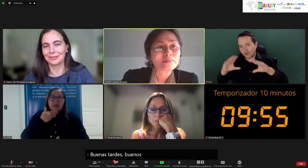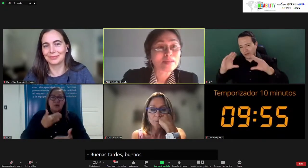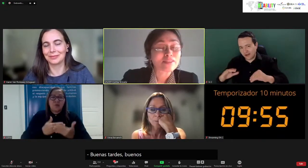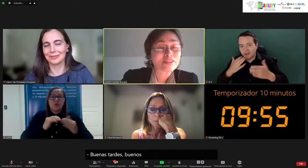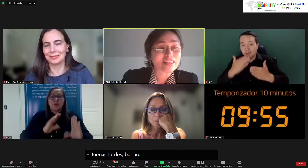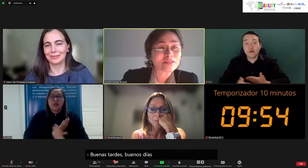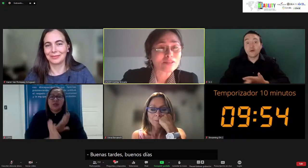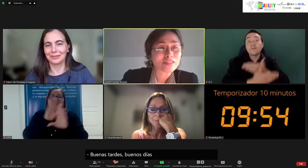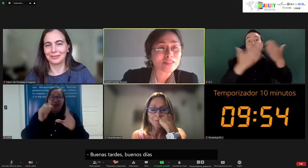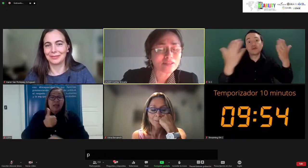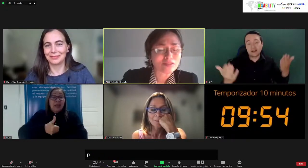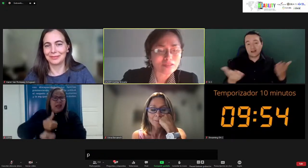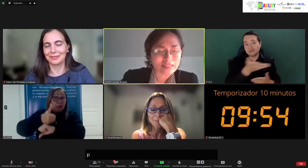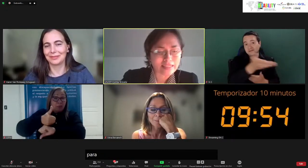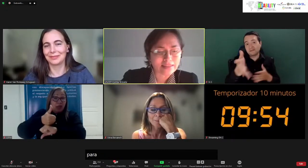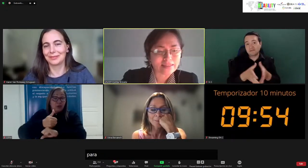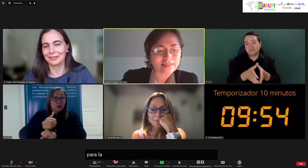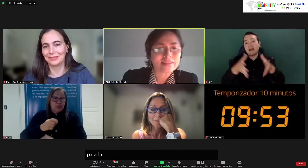good afternoon